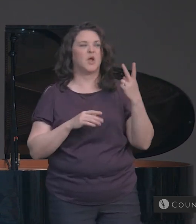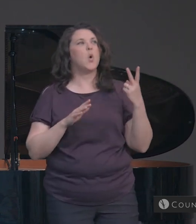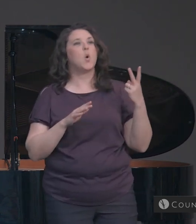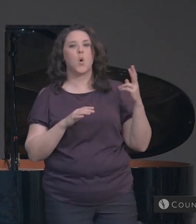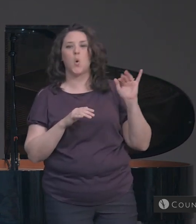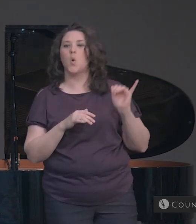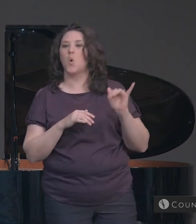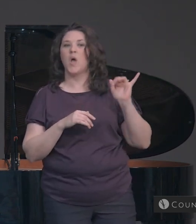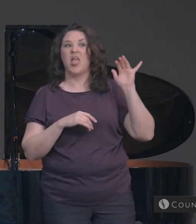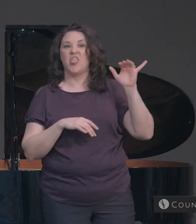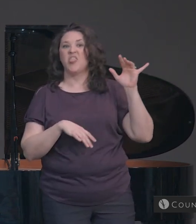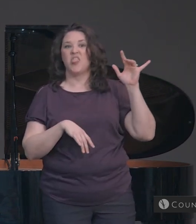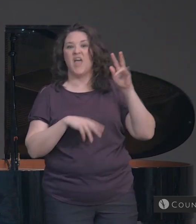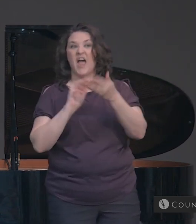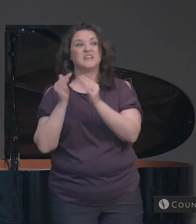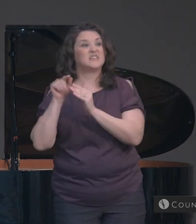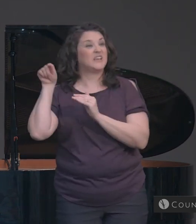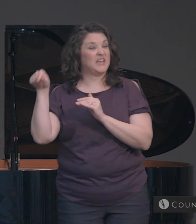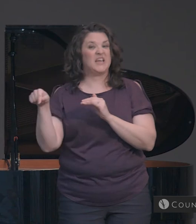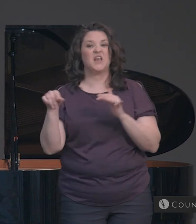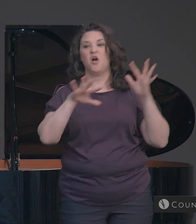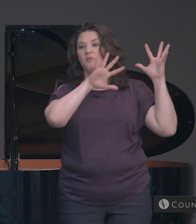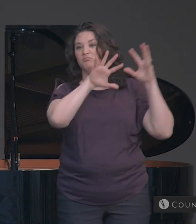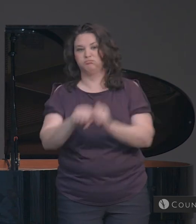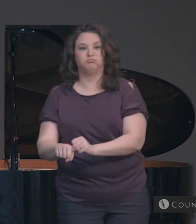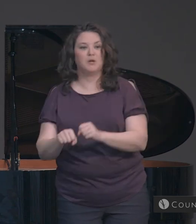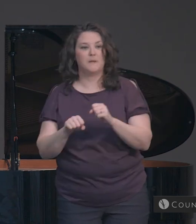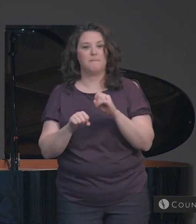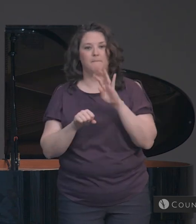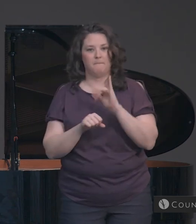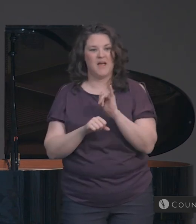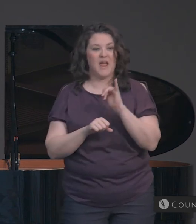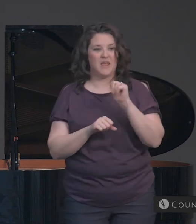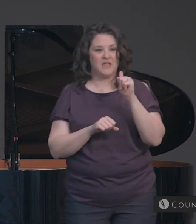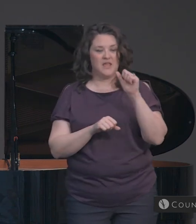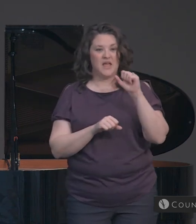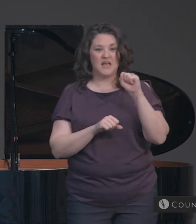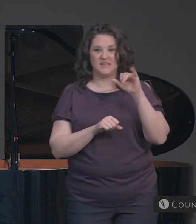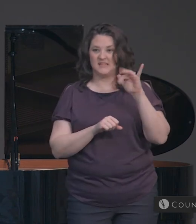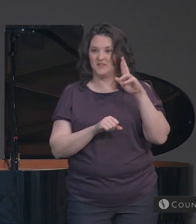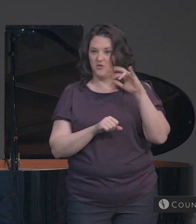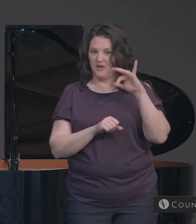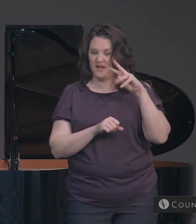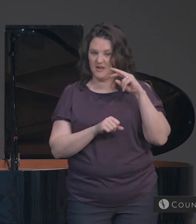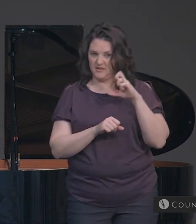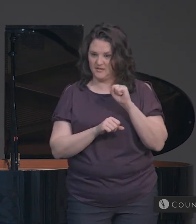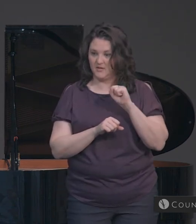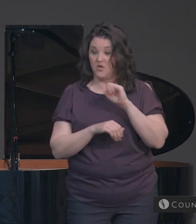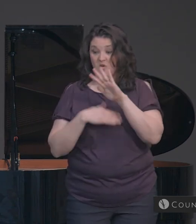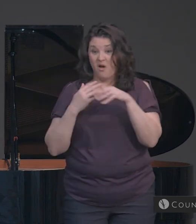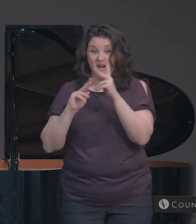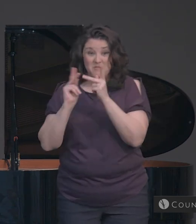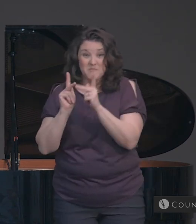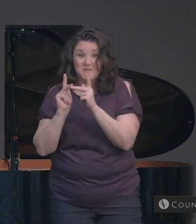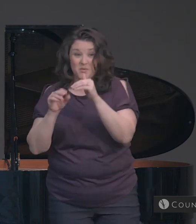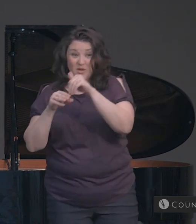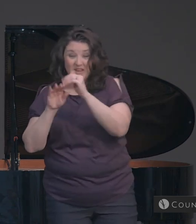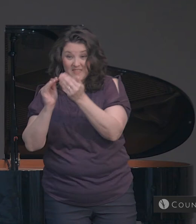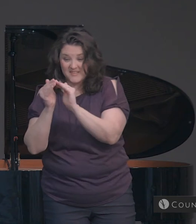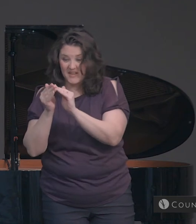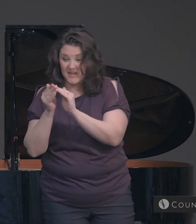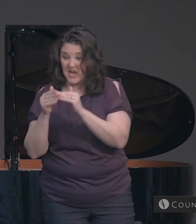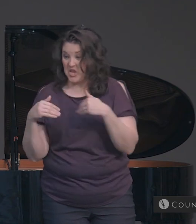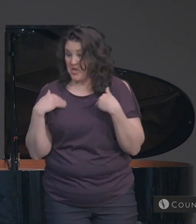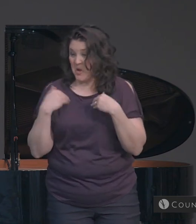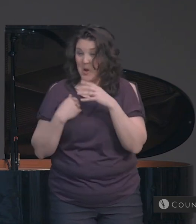taken by the Assyrians. And then everybody else inside the city, old, young, women, children, all of